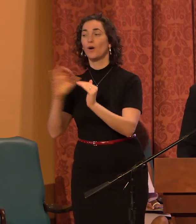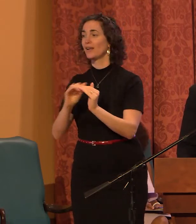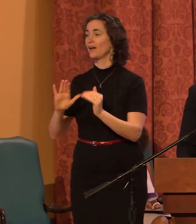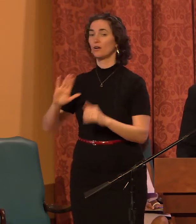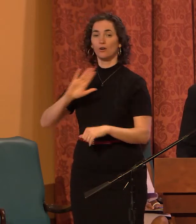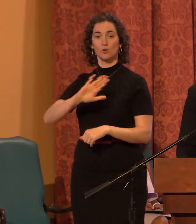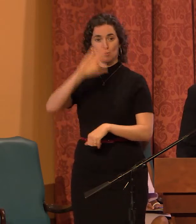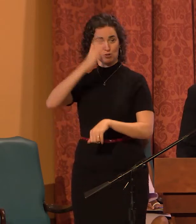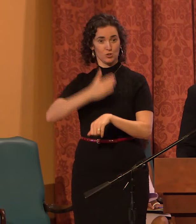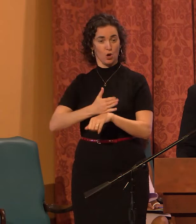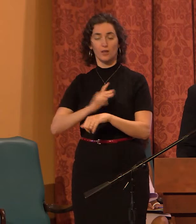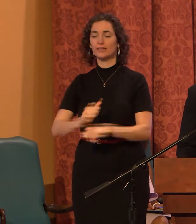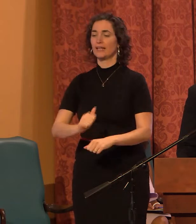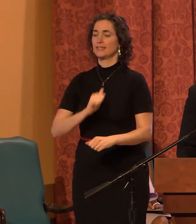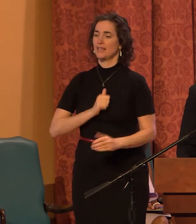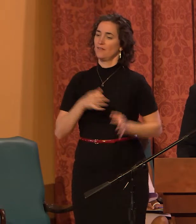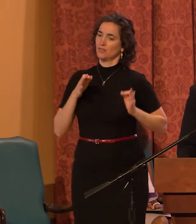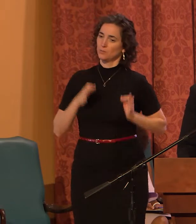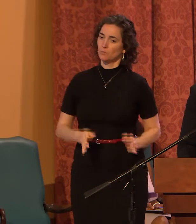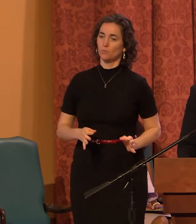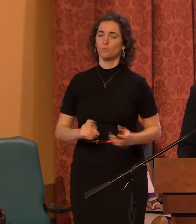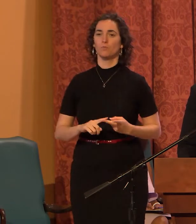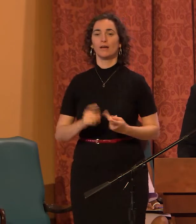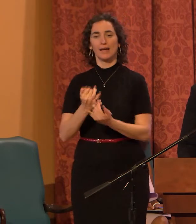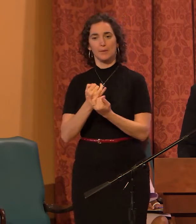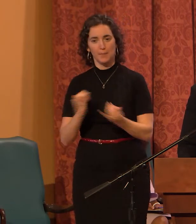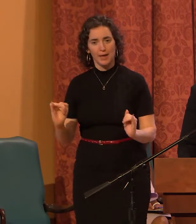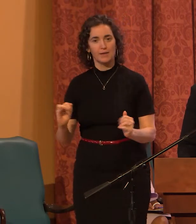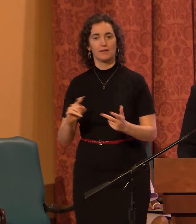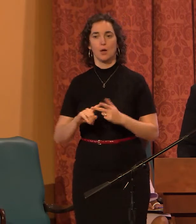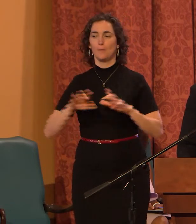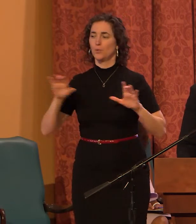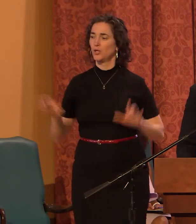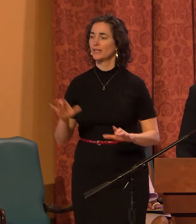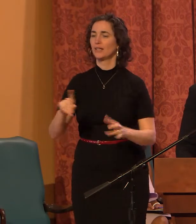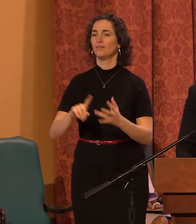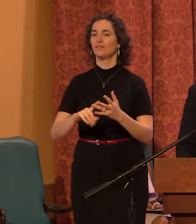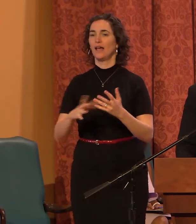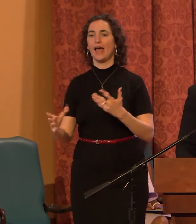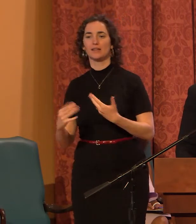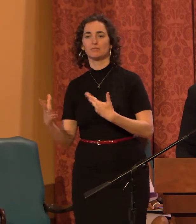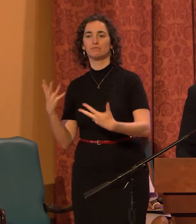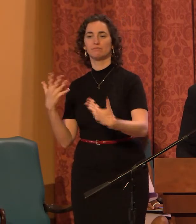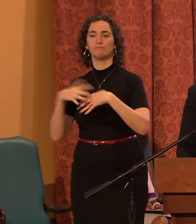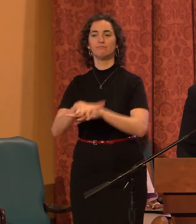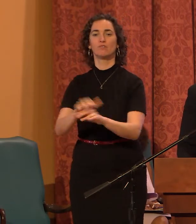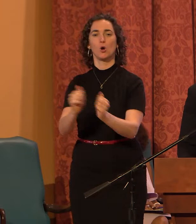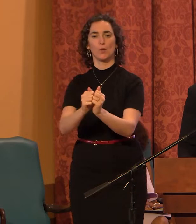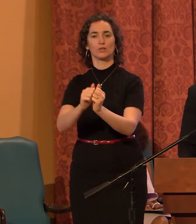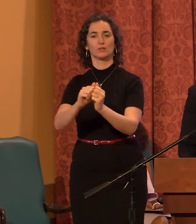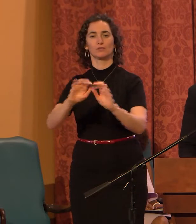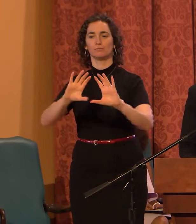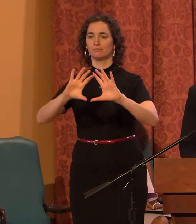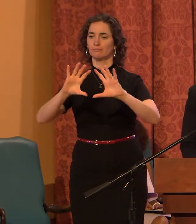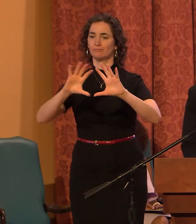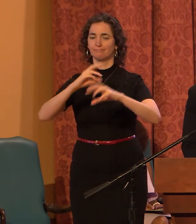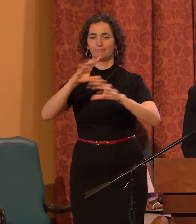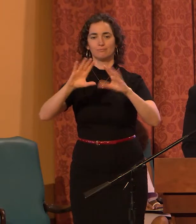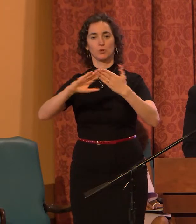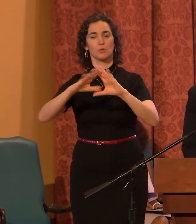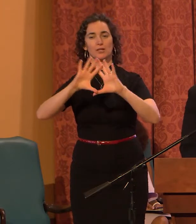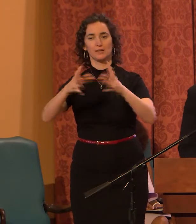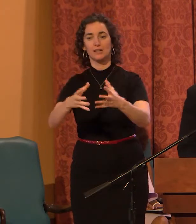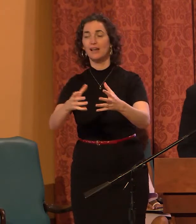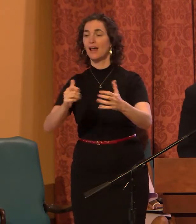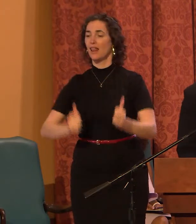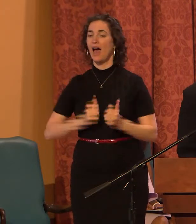to exercise self-determination, be independent, productive, and integrated, and included in all facets of community